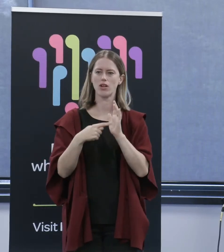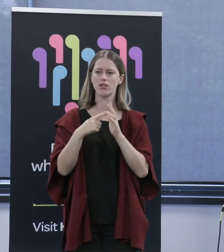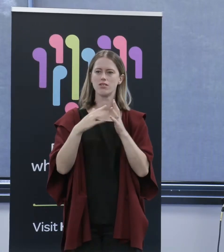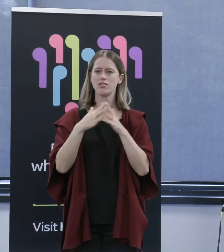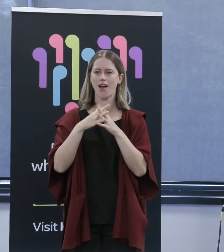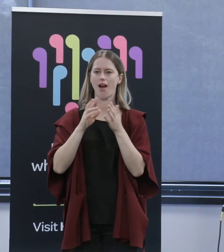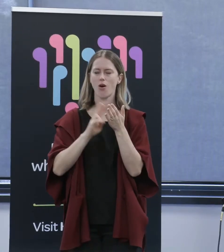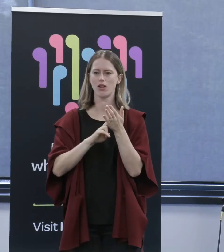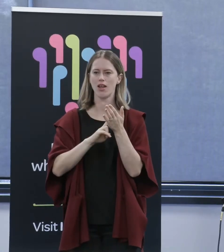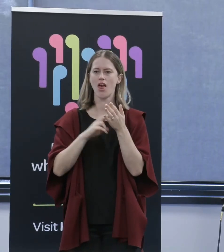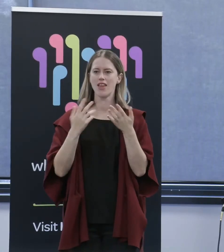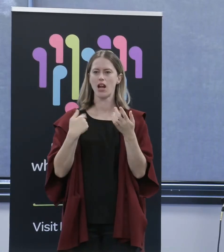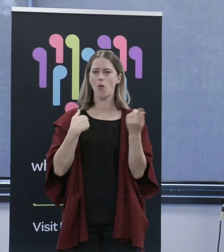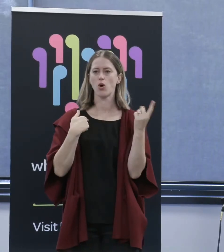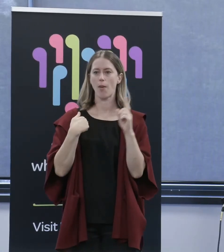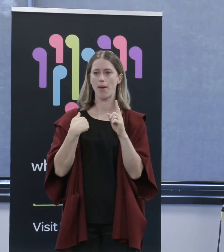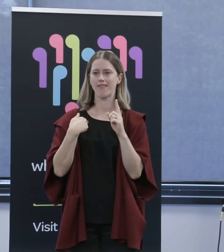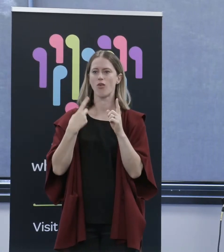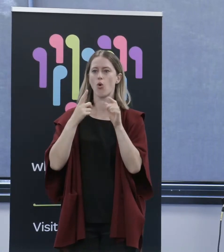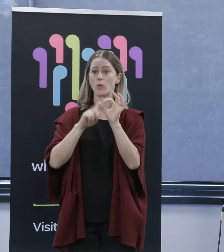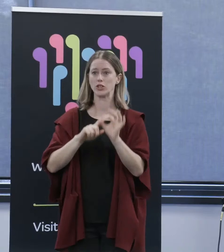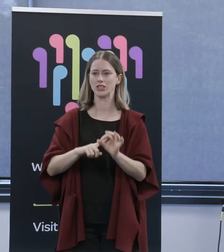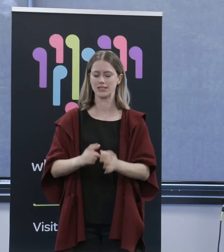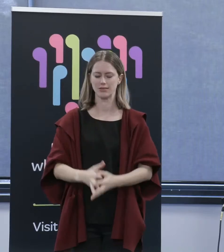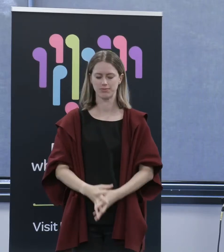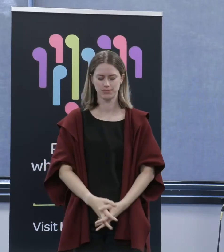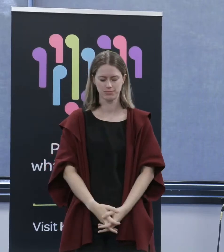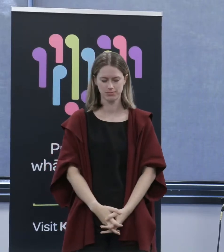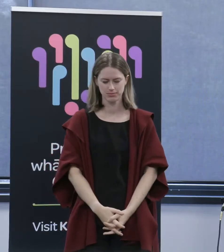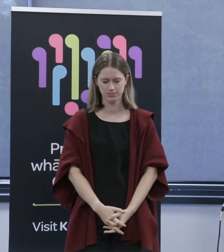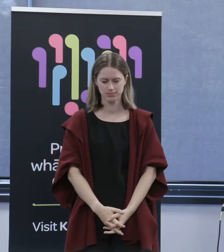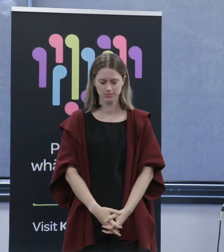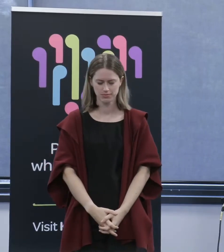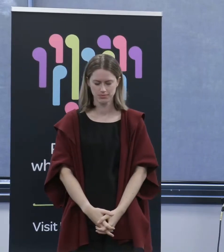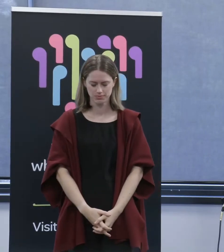closing comments and we'll be on for questions. Thanks.